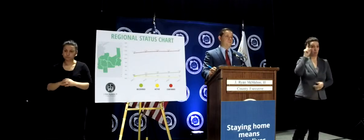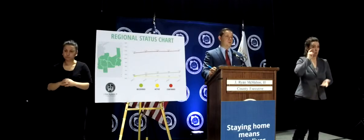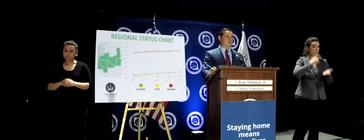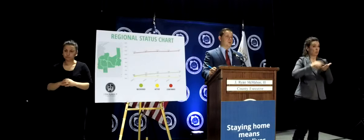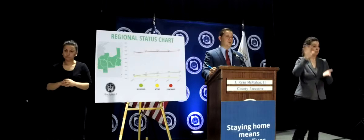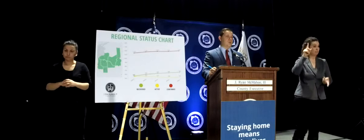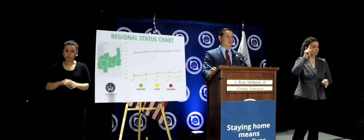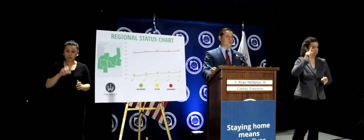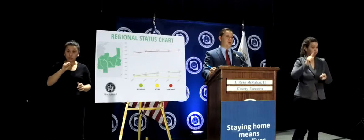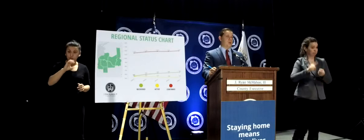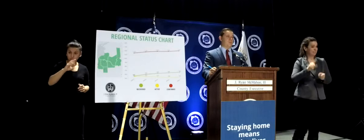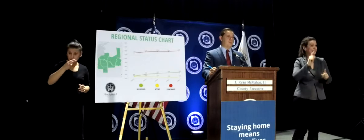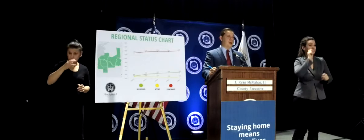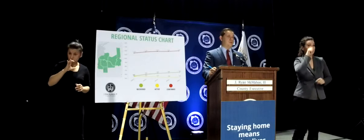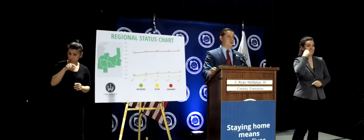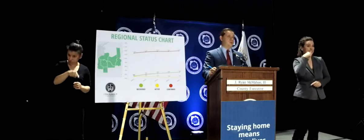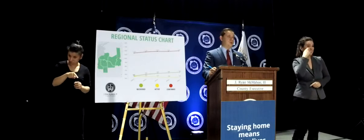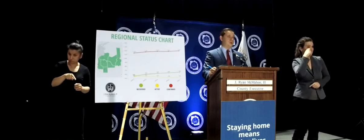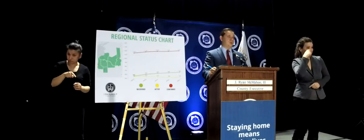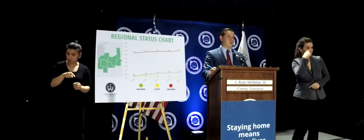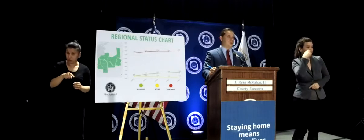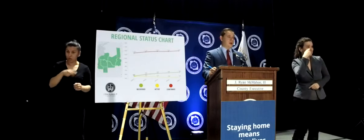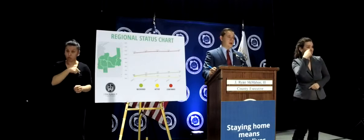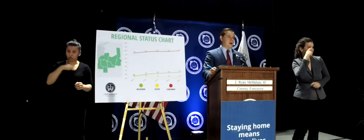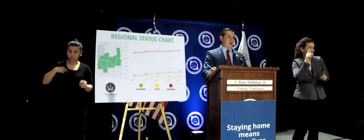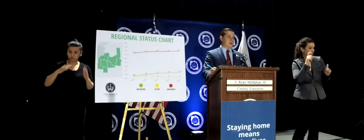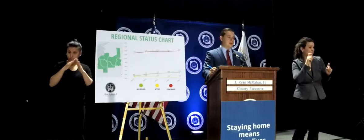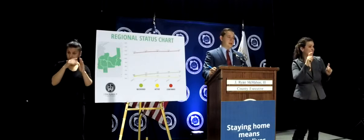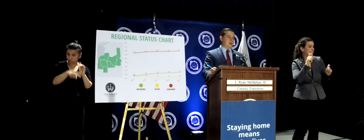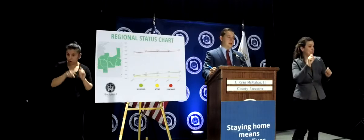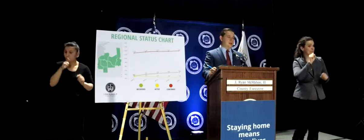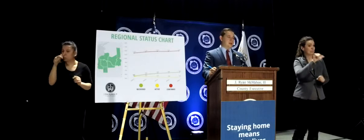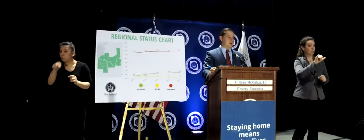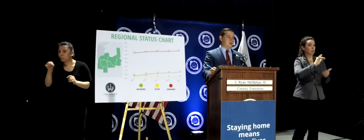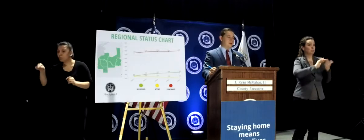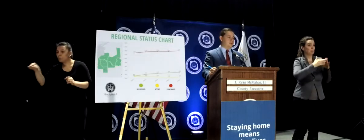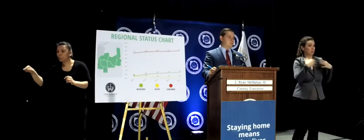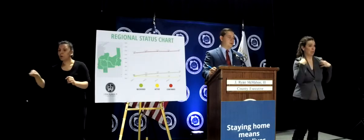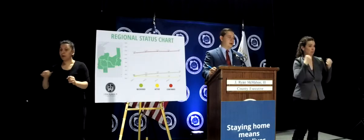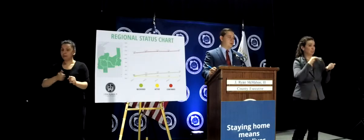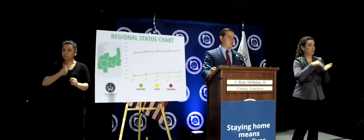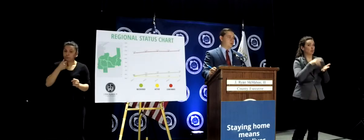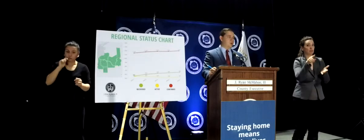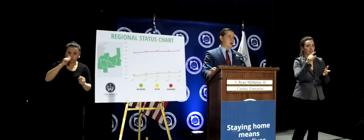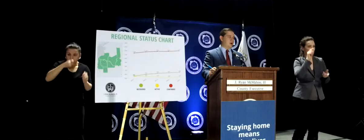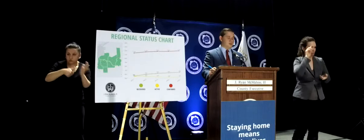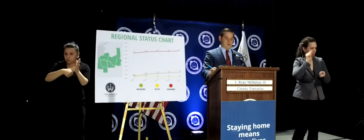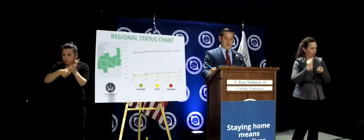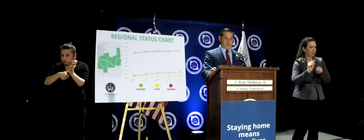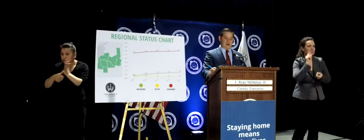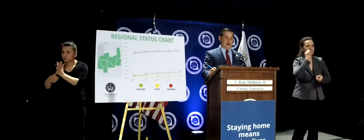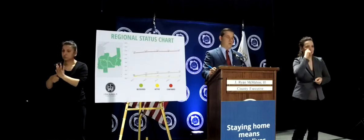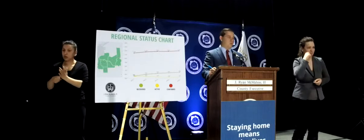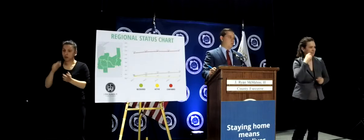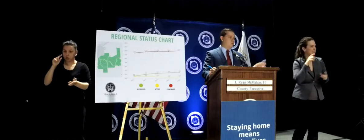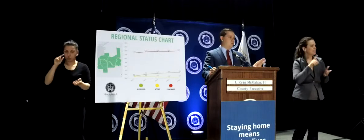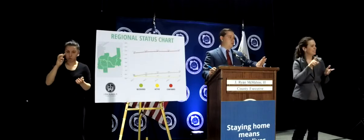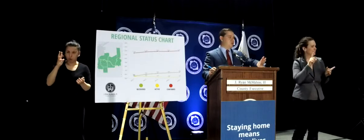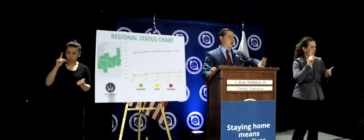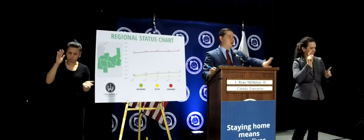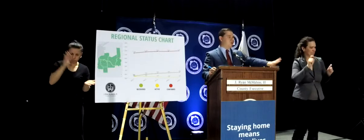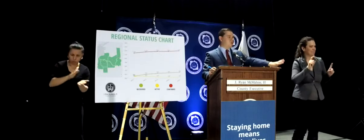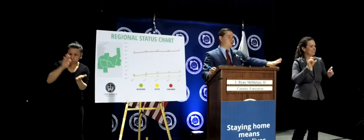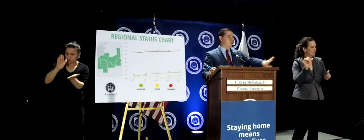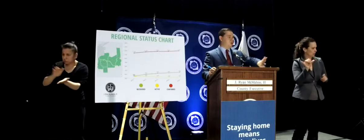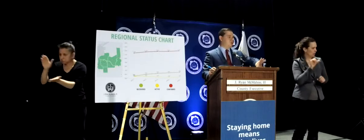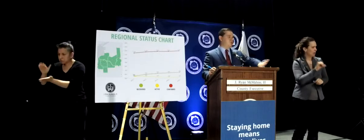a little bit of a pickup after Easter, and then that's been down. But now we're